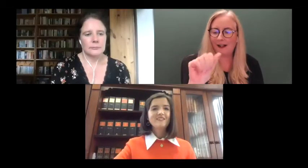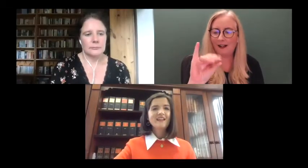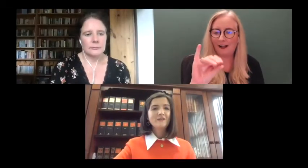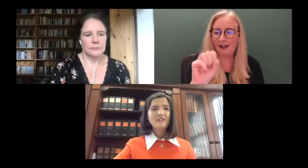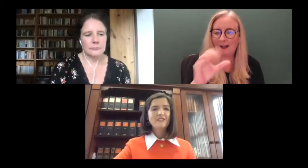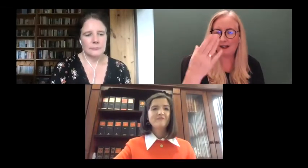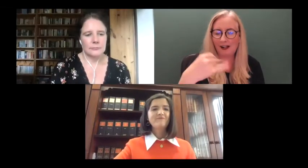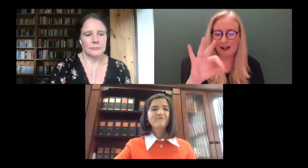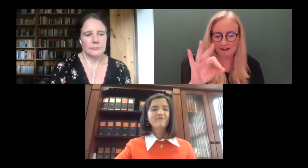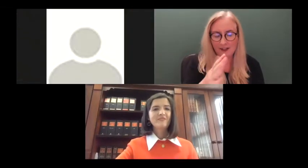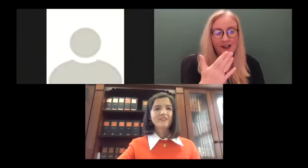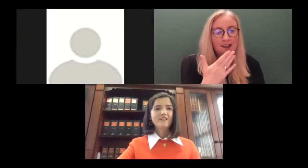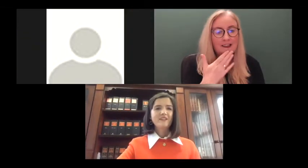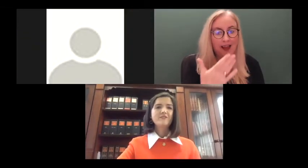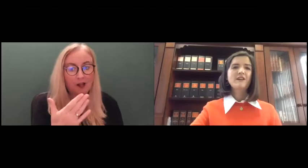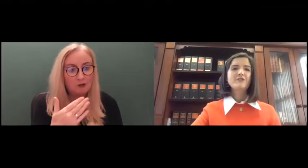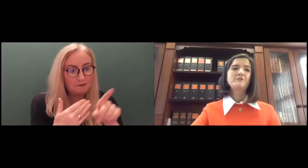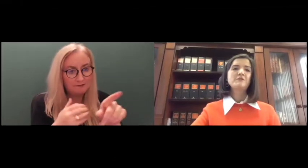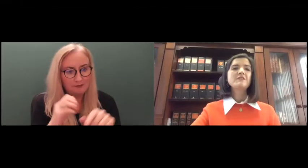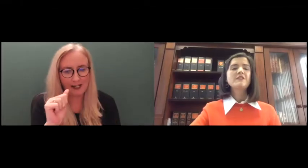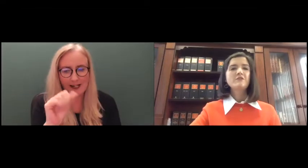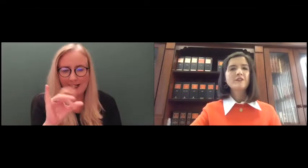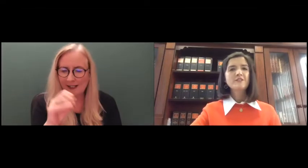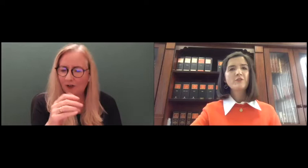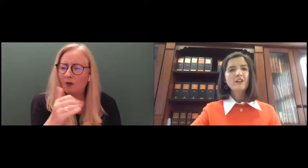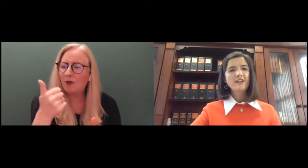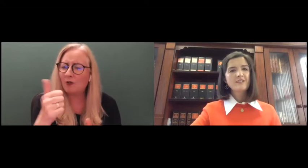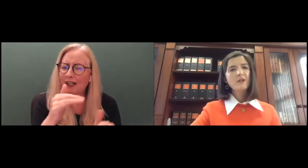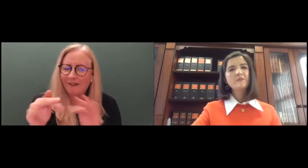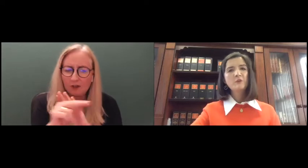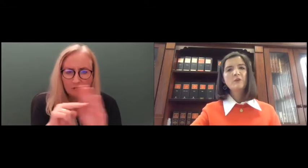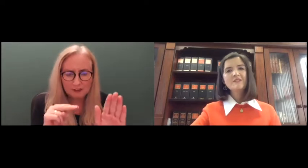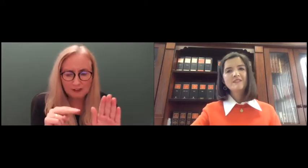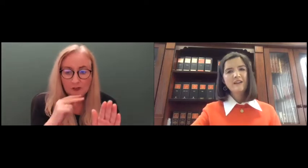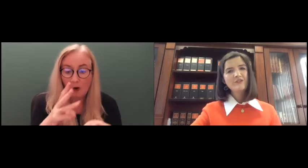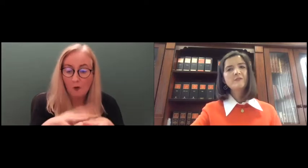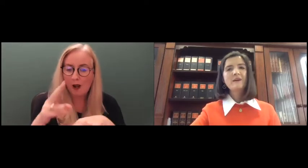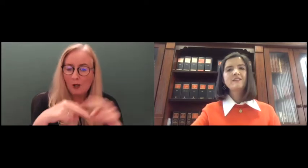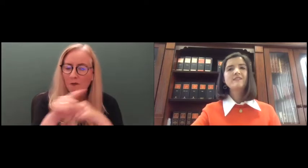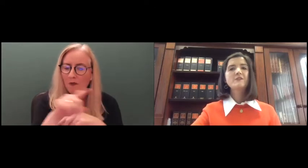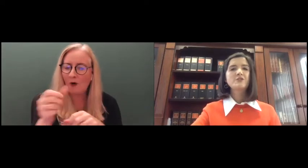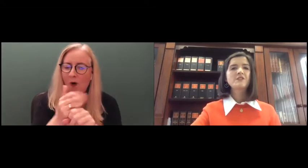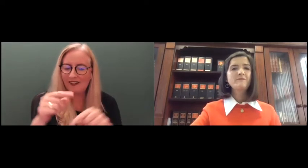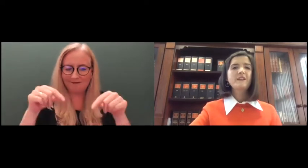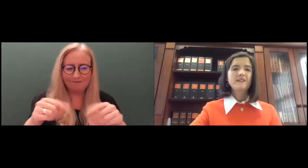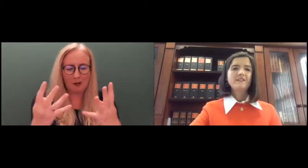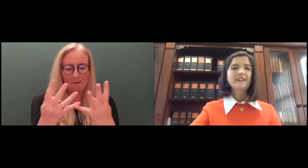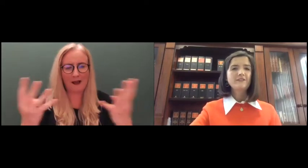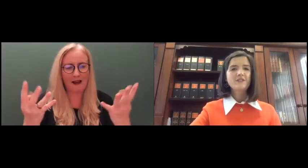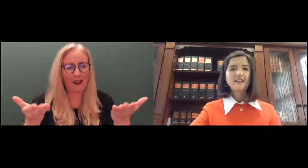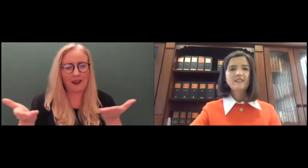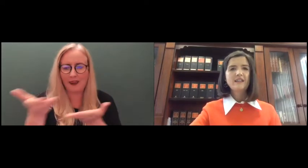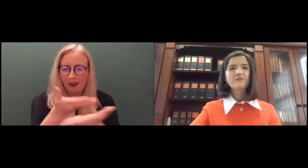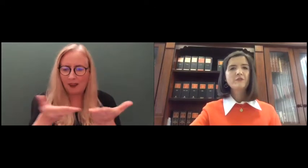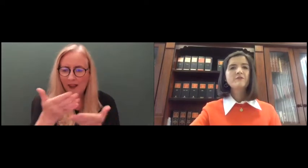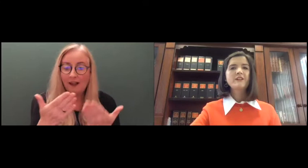Thank you, Aideen. Good afternoon. First of all, I'd like to welcome you all to this afternoon's panel discussion. Thank you